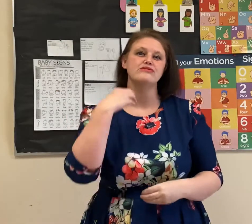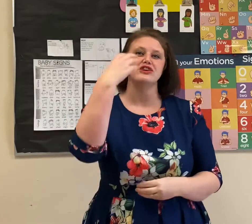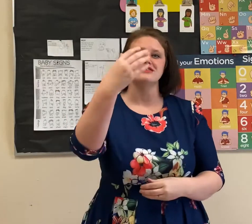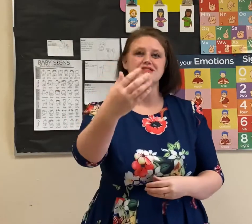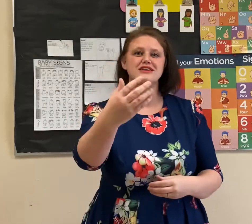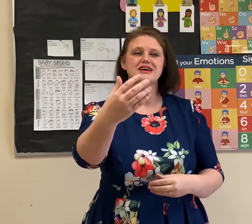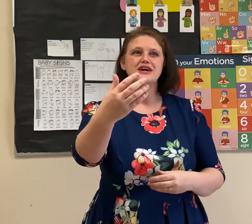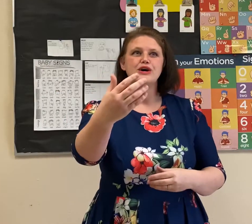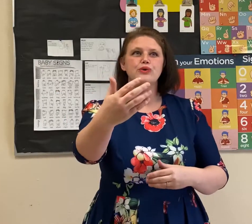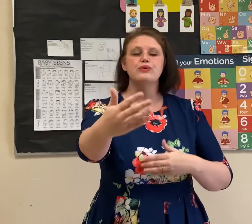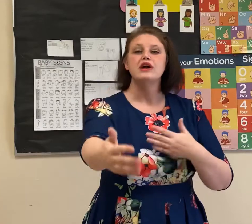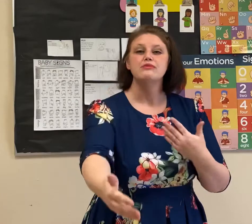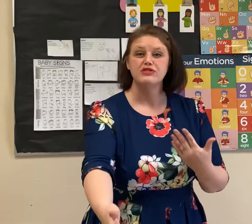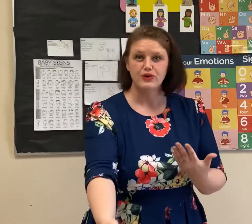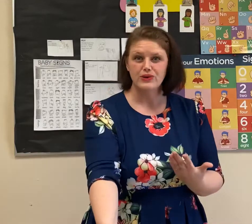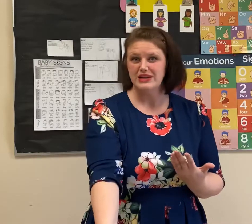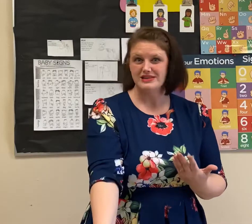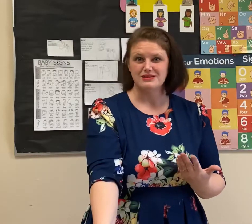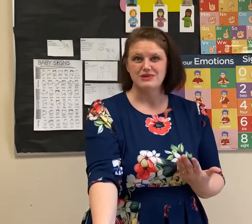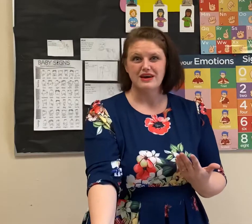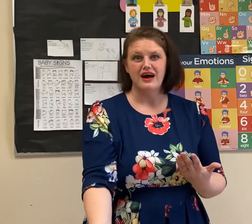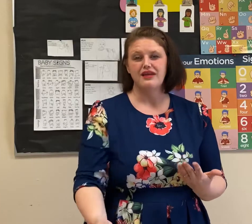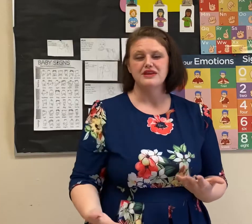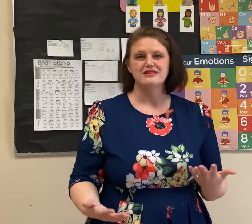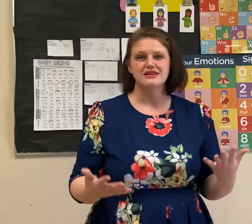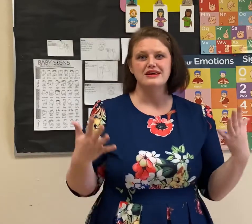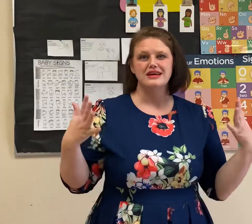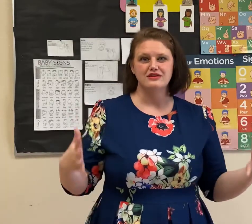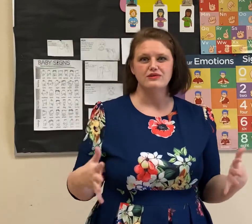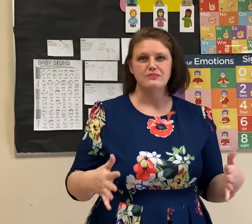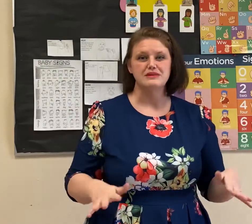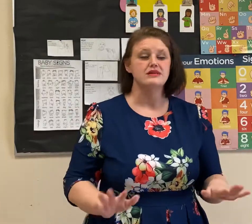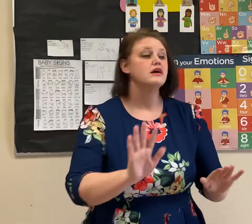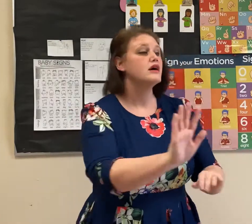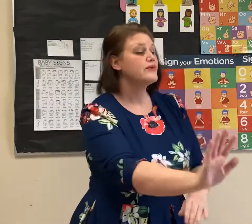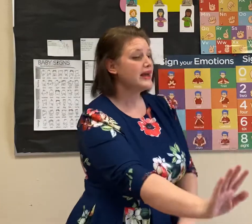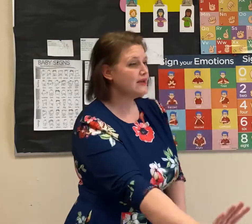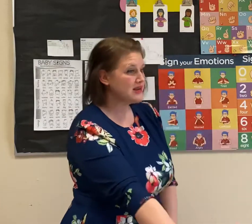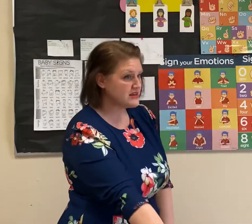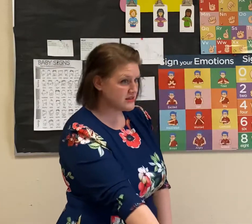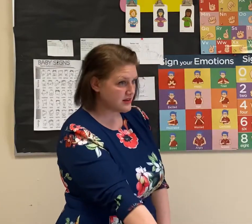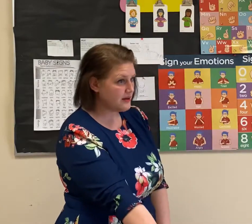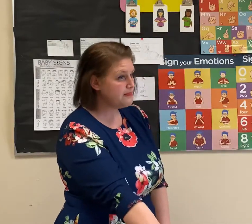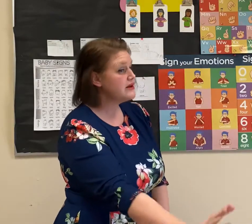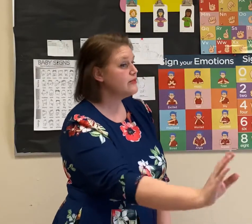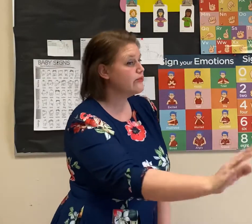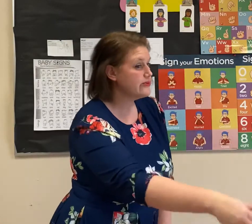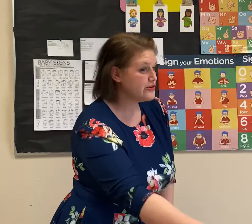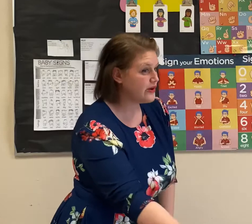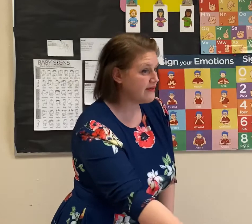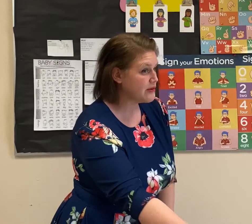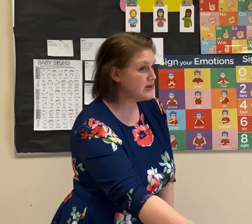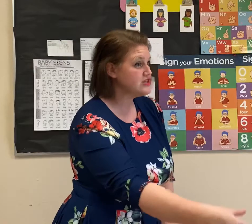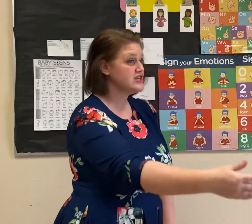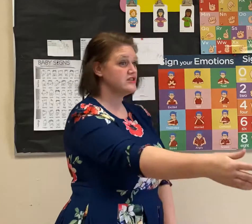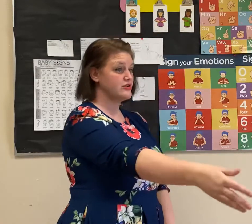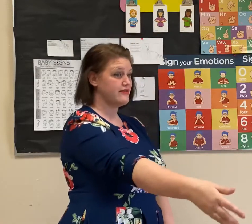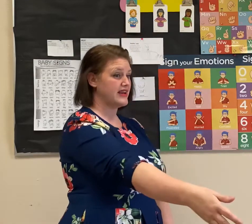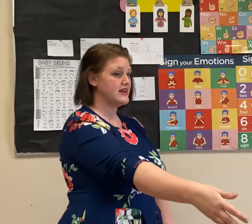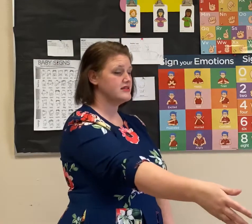just went on with the whole lesson without having to interrupt and, okay, we need to stop. Do you have a question? Do you have an answer?